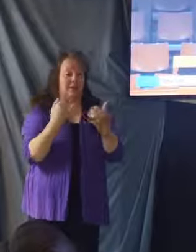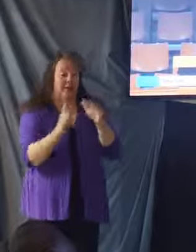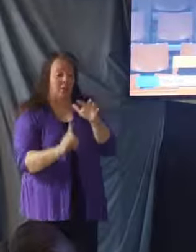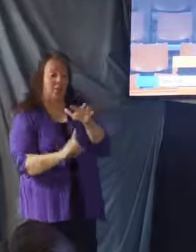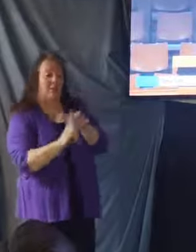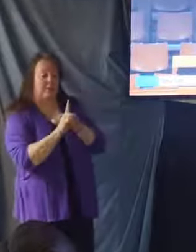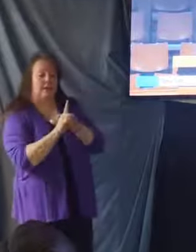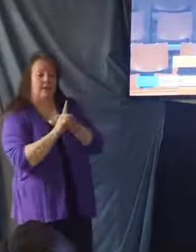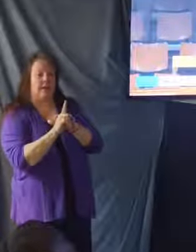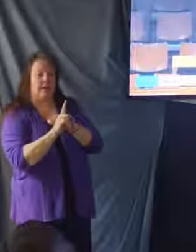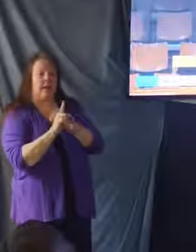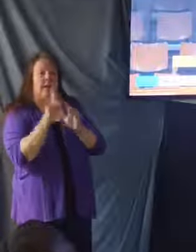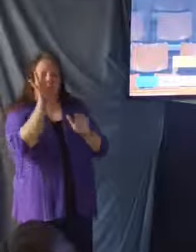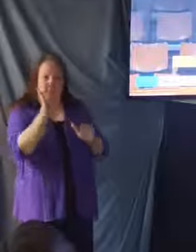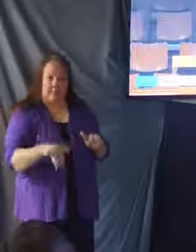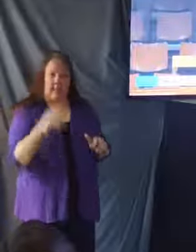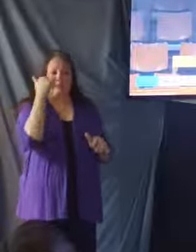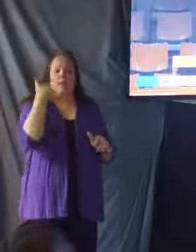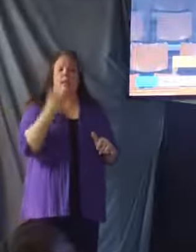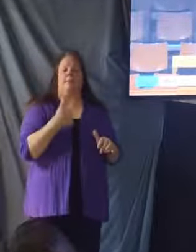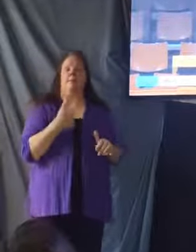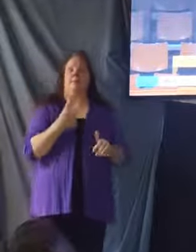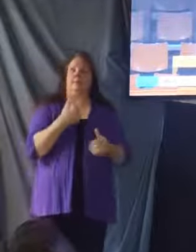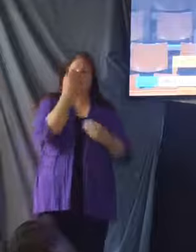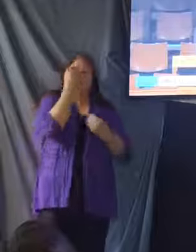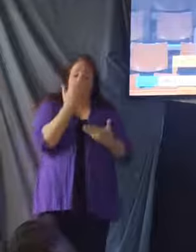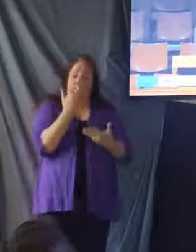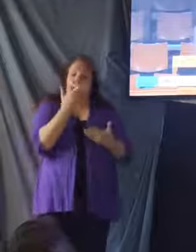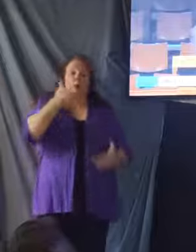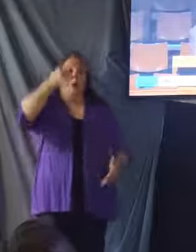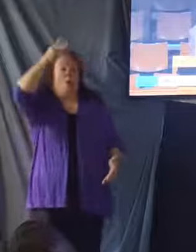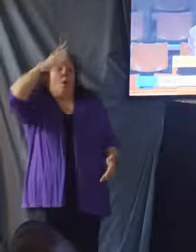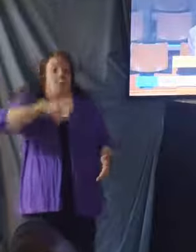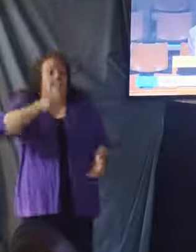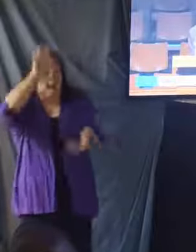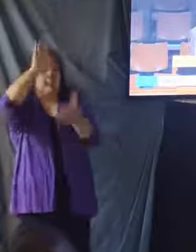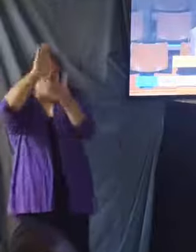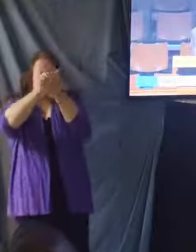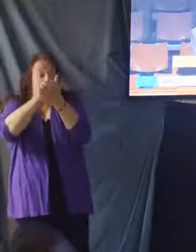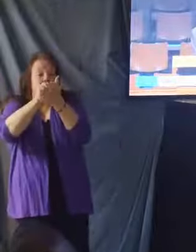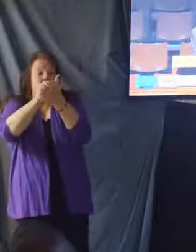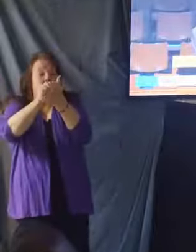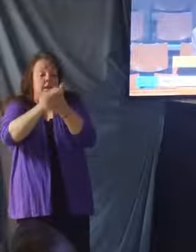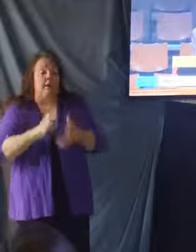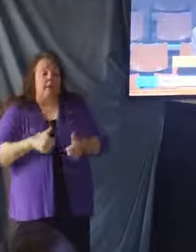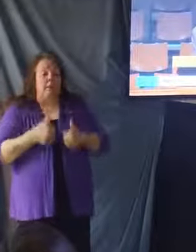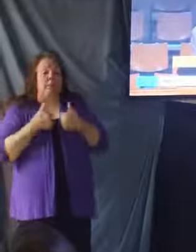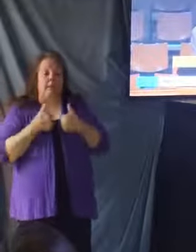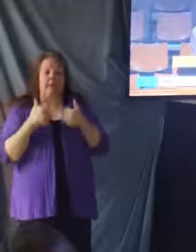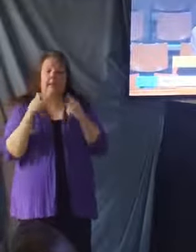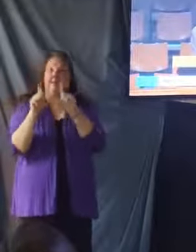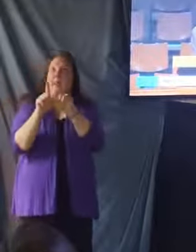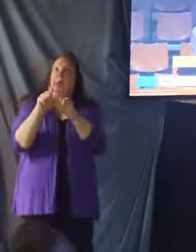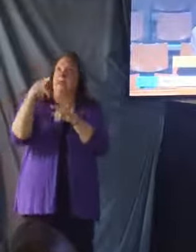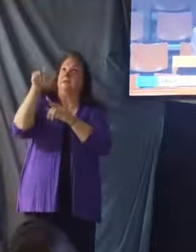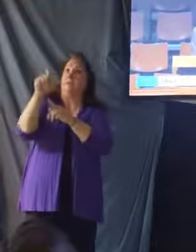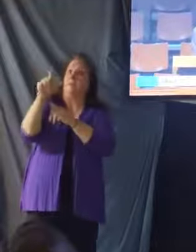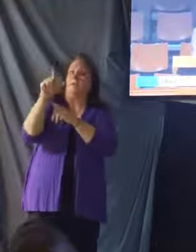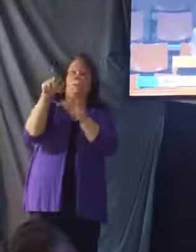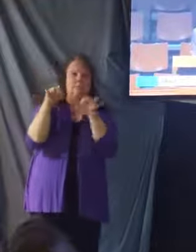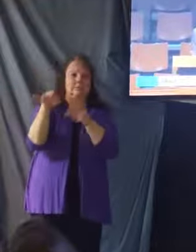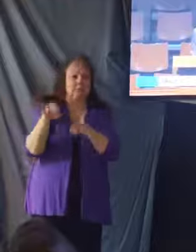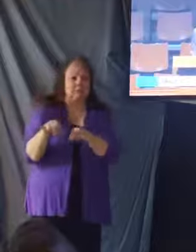why we must live godly lives. That's why older men who have believed in Christ must live as Paul's instructed